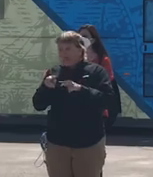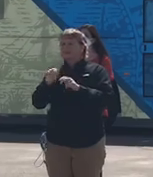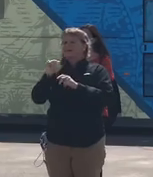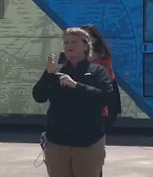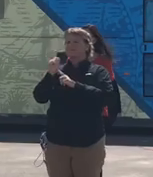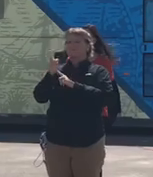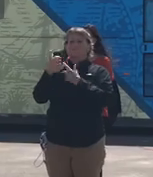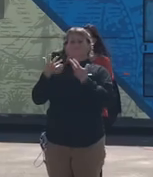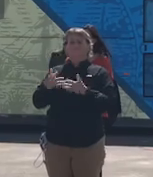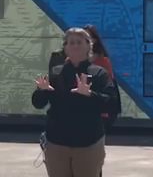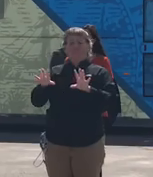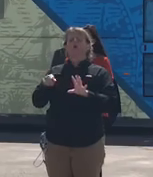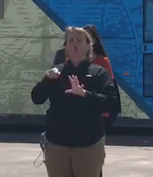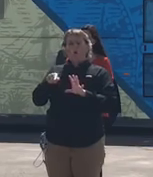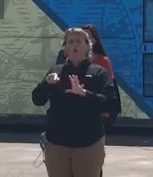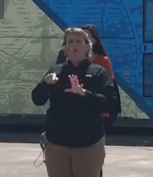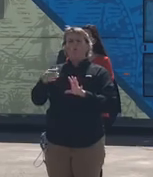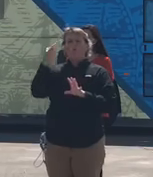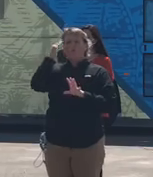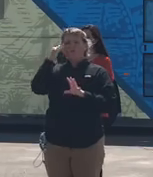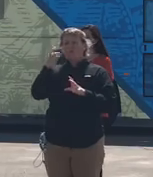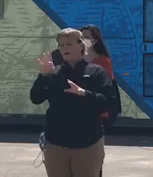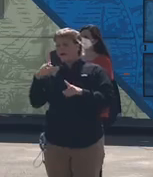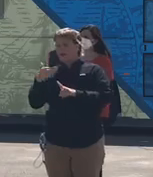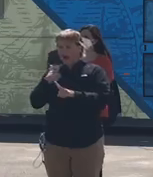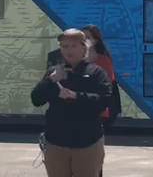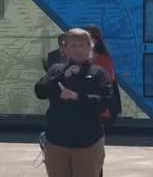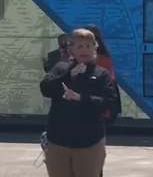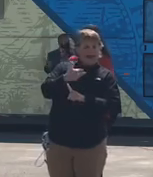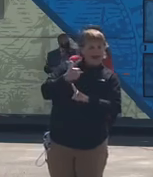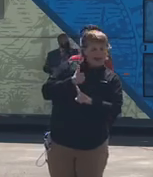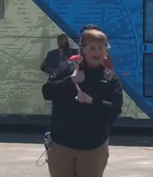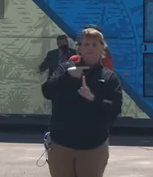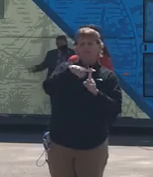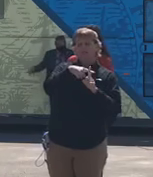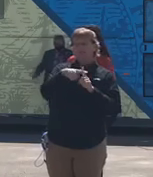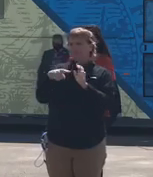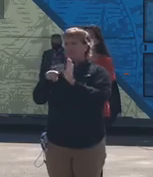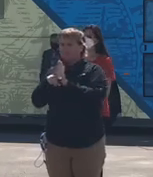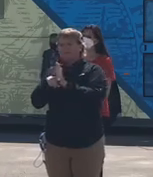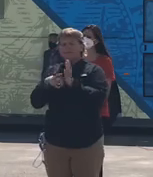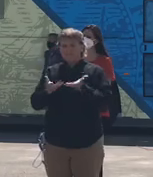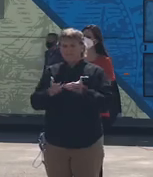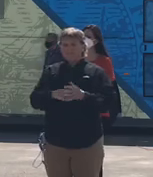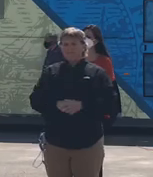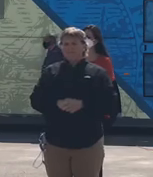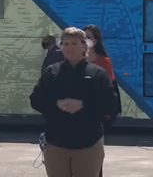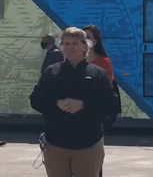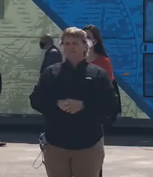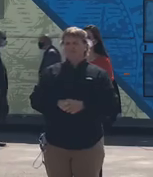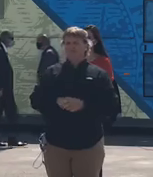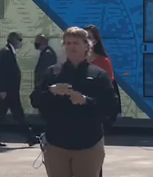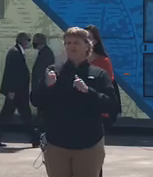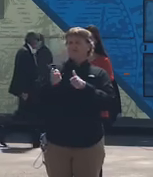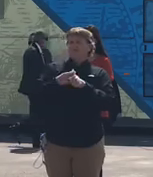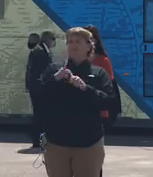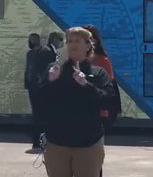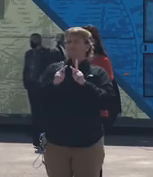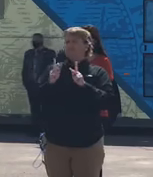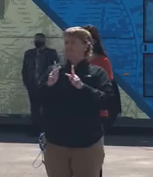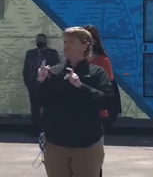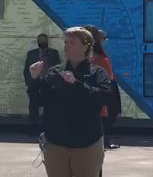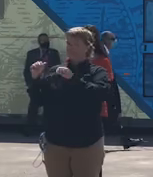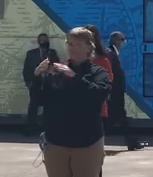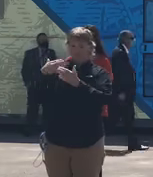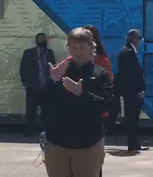the antibodies or negative for the antibodies. The first folks who are going to come through here are going to be the healthcare workers and the first